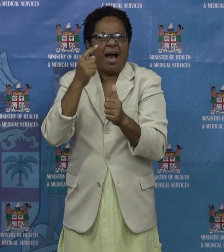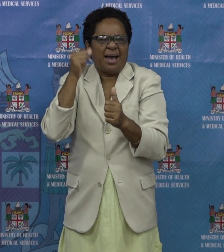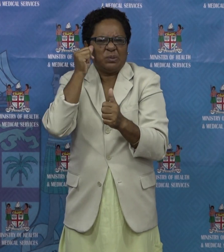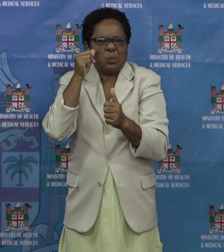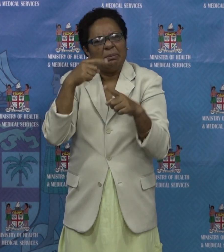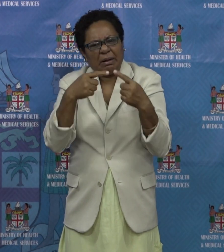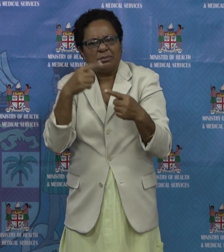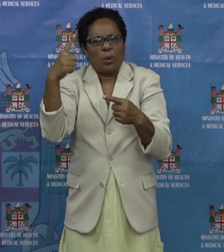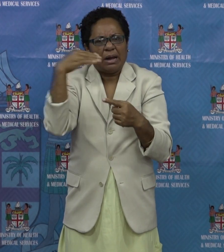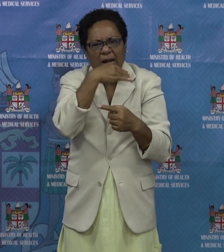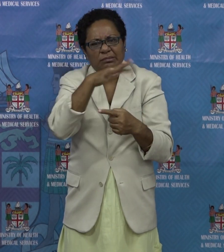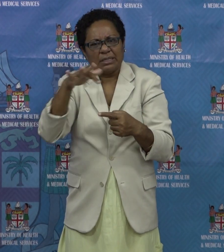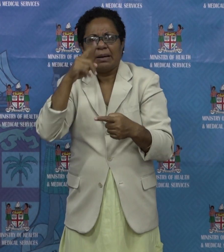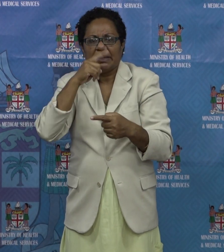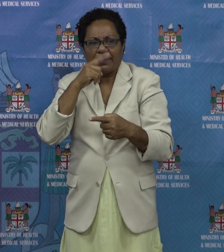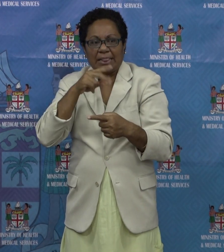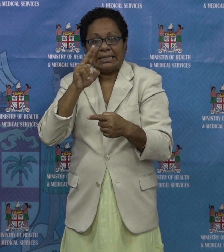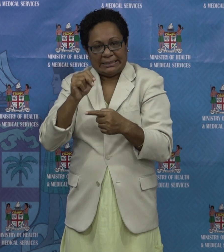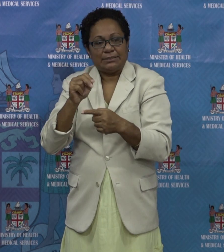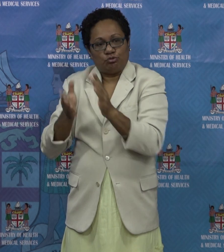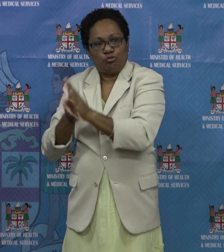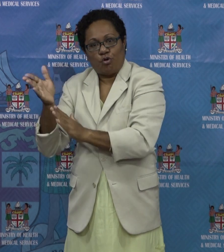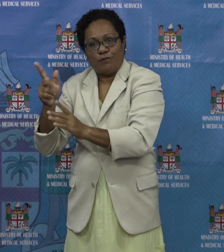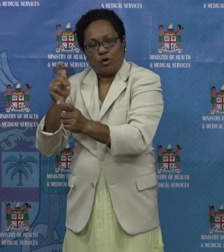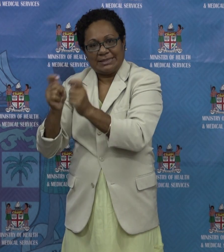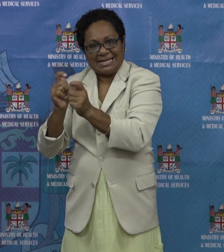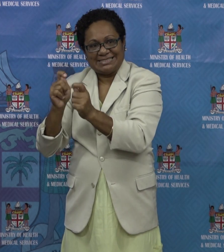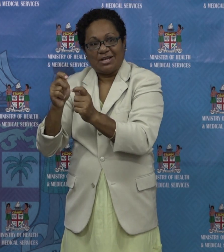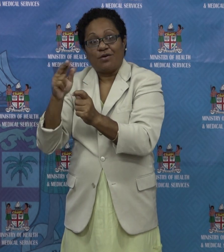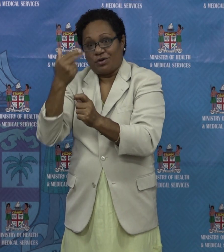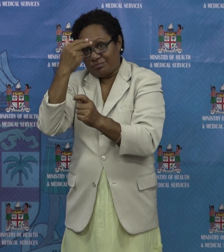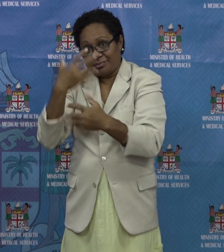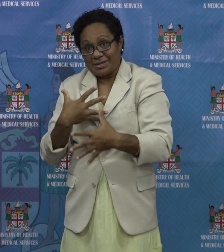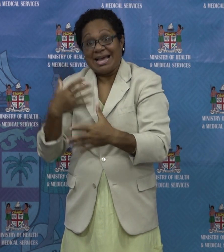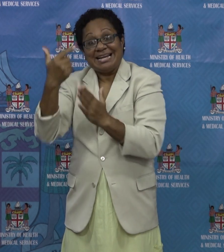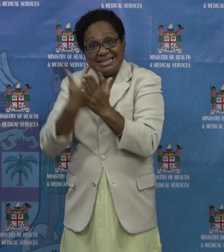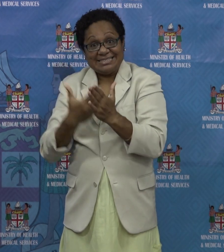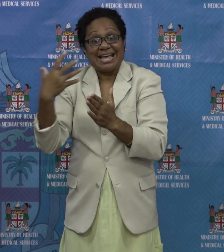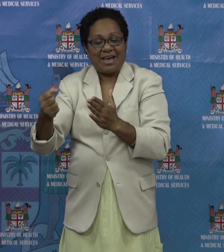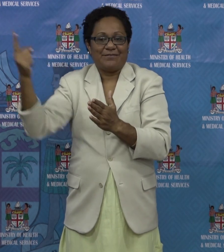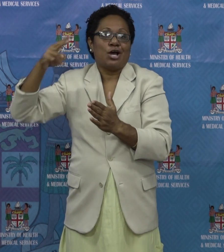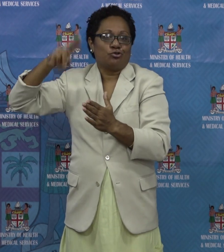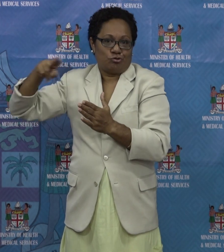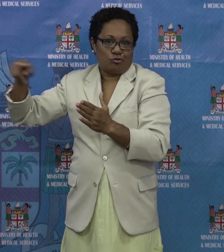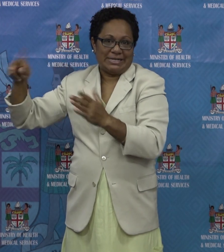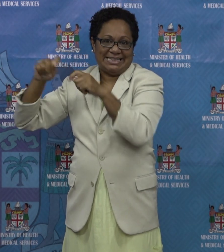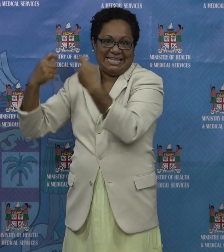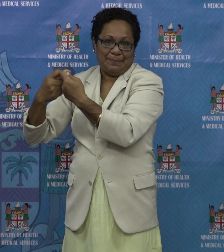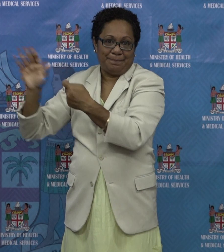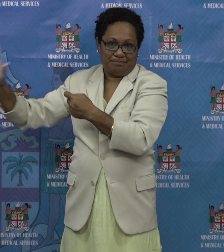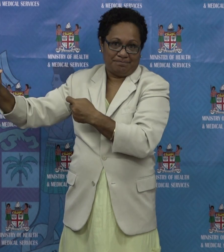hundreds, and that I mean they currently doing they got a list up at with the Nausori subdivisional team.